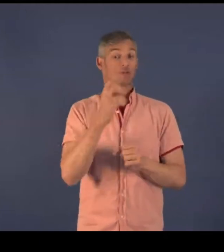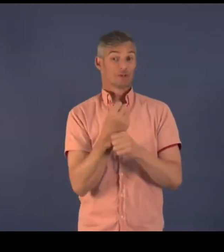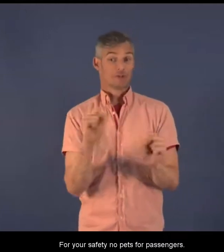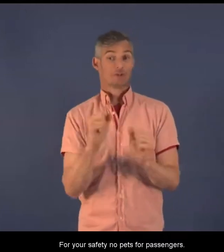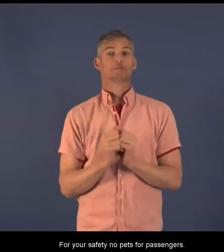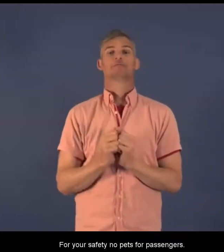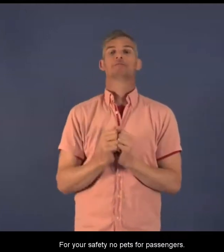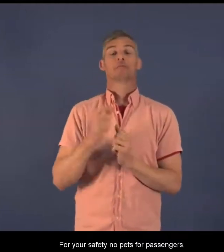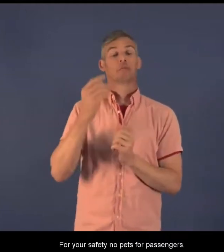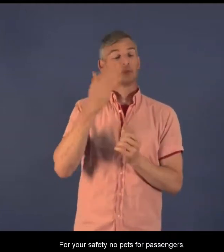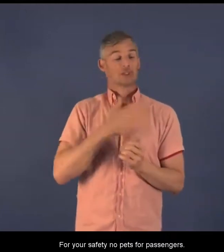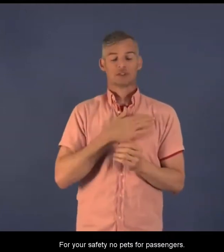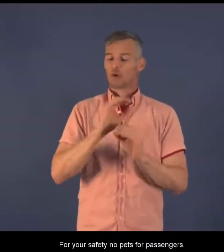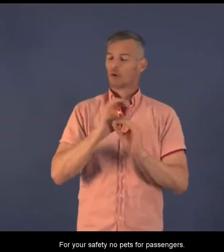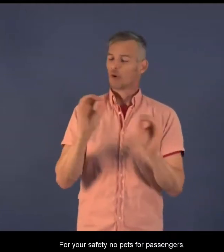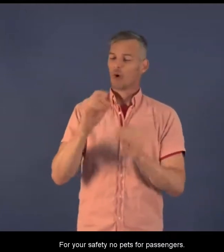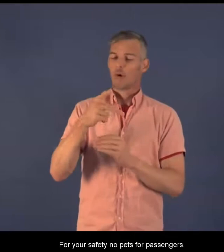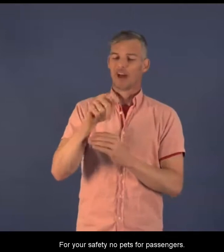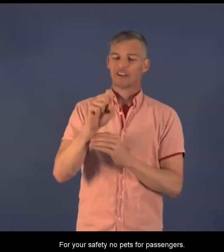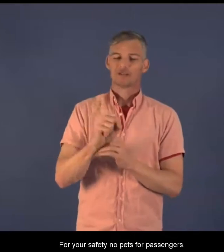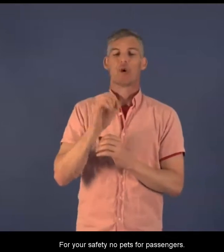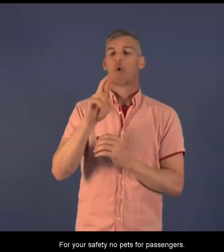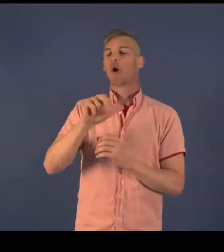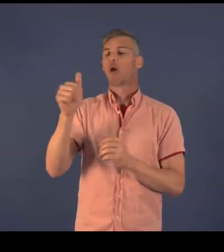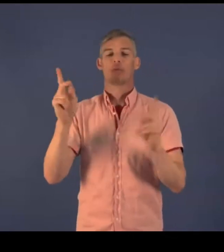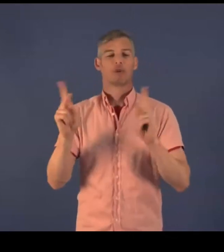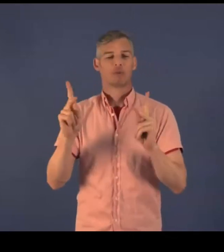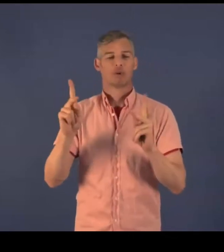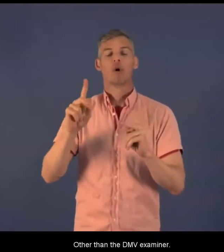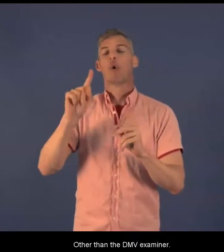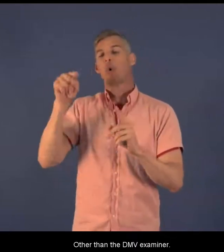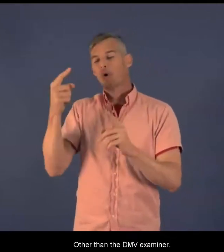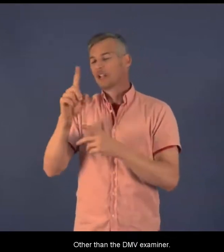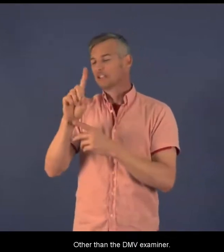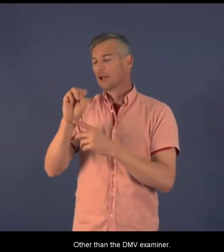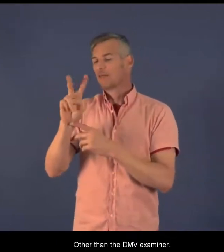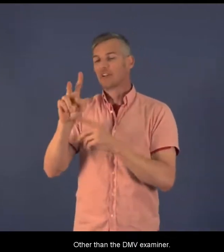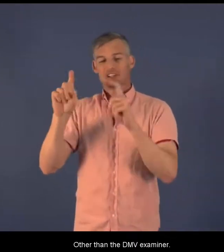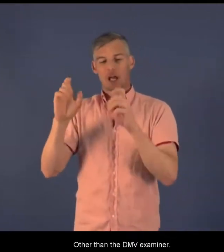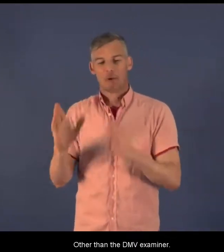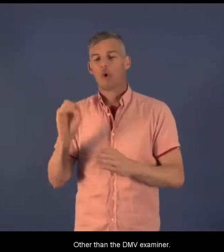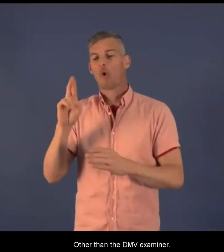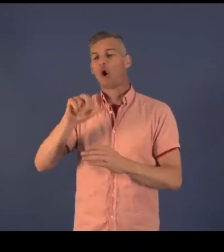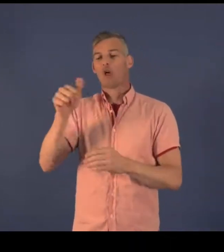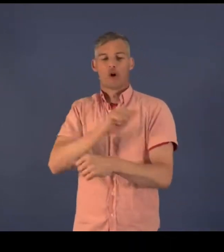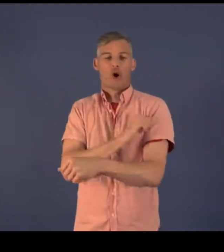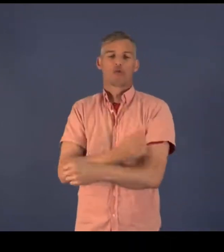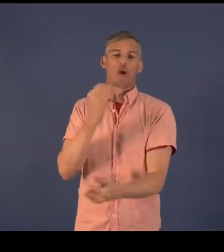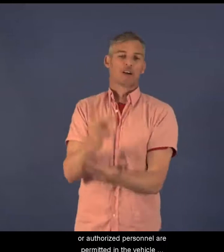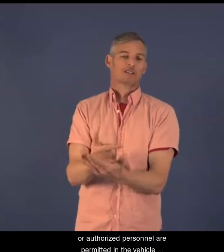For your safety, no pets or passengers other than the DMV examiner or